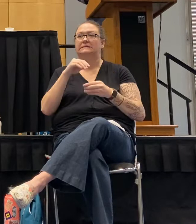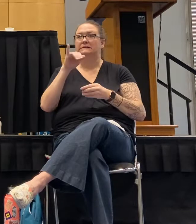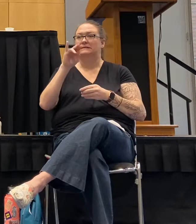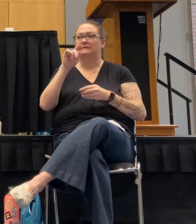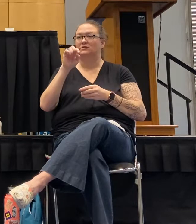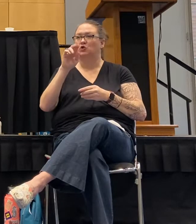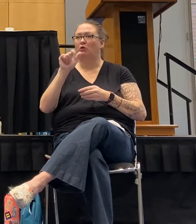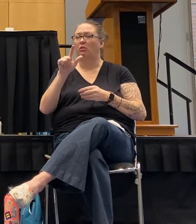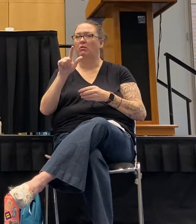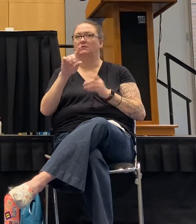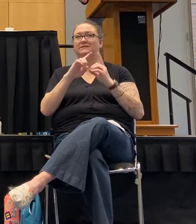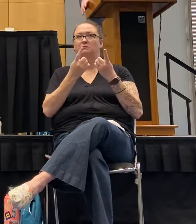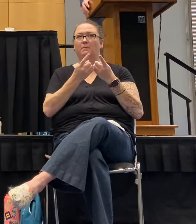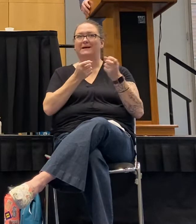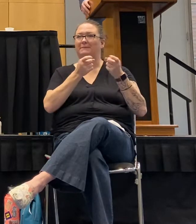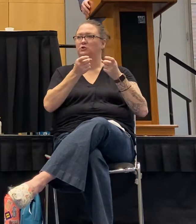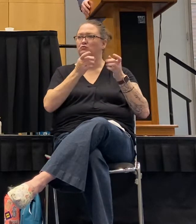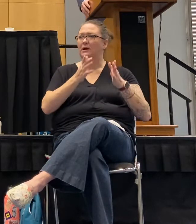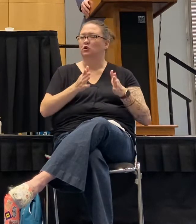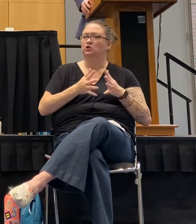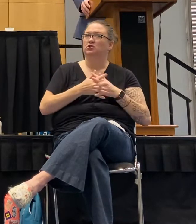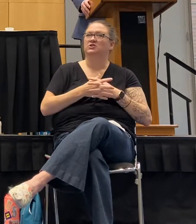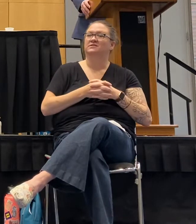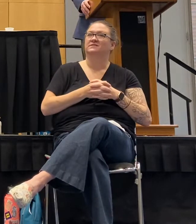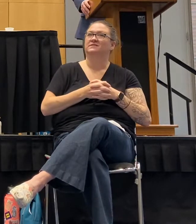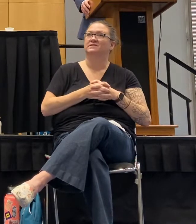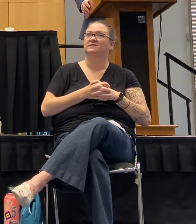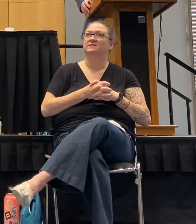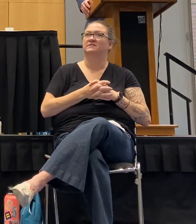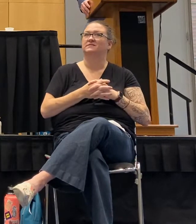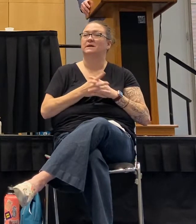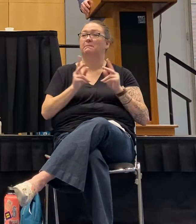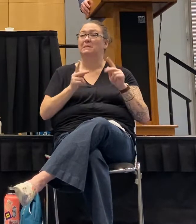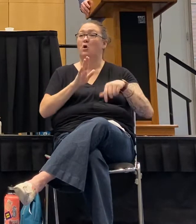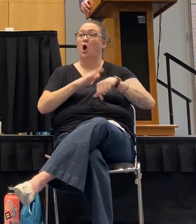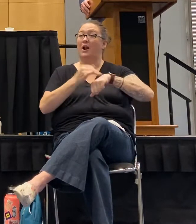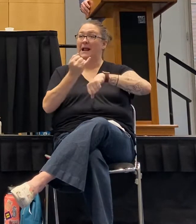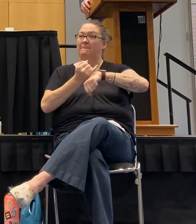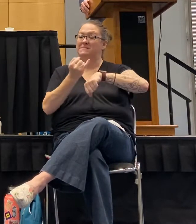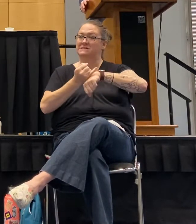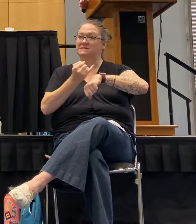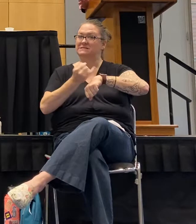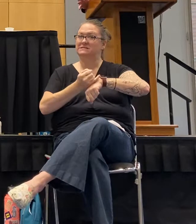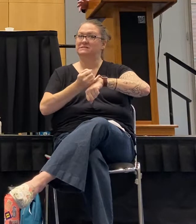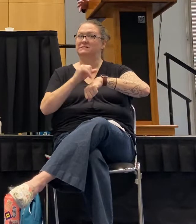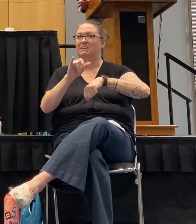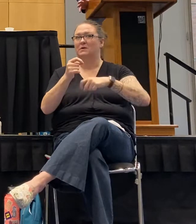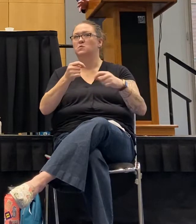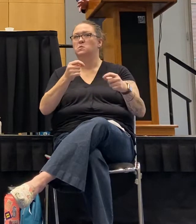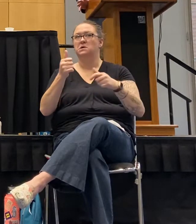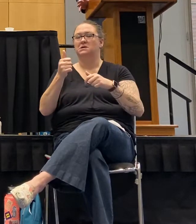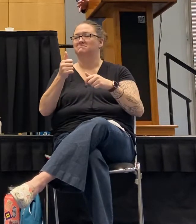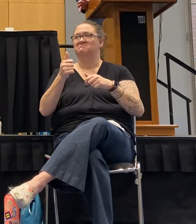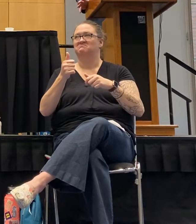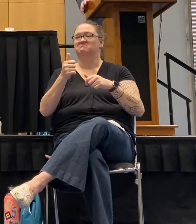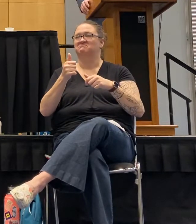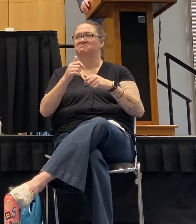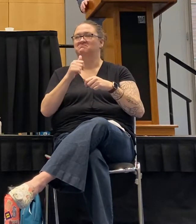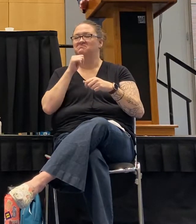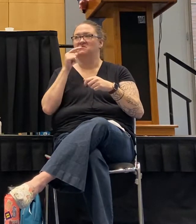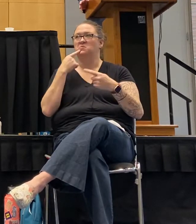internally with department administrators and people on our campus, and that pretty quickly went nowhere as